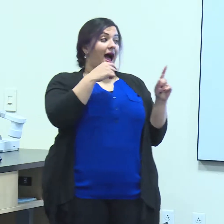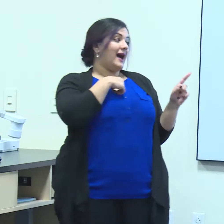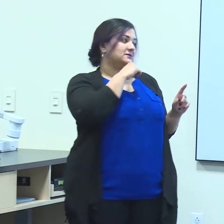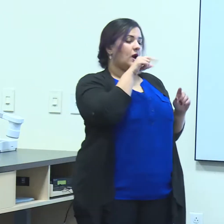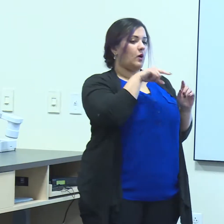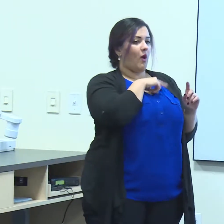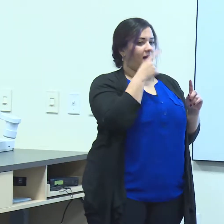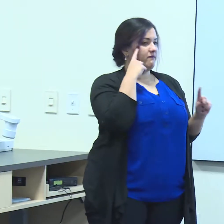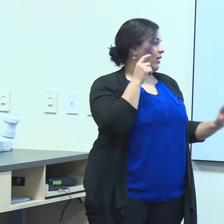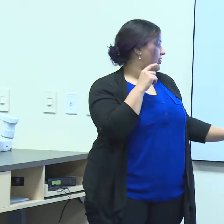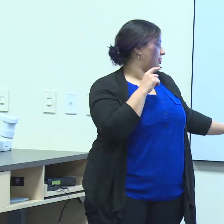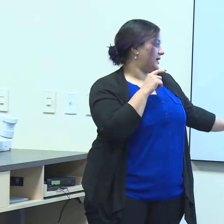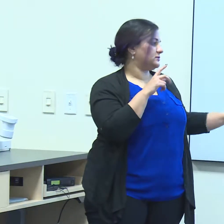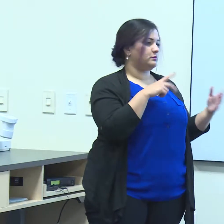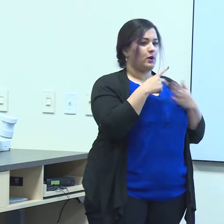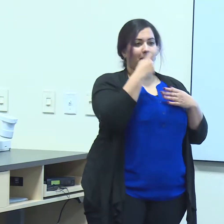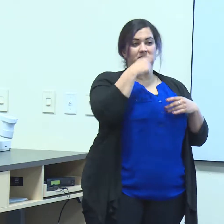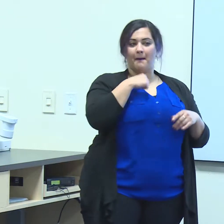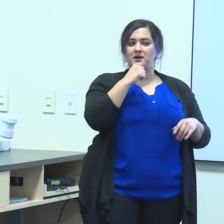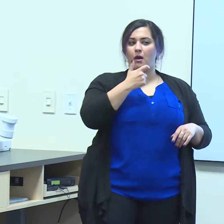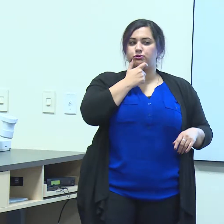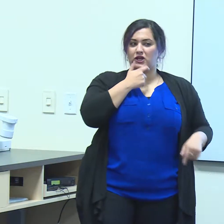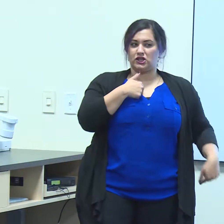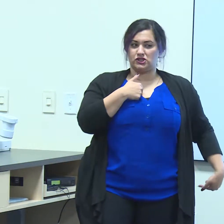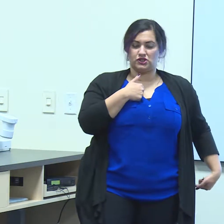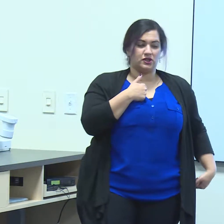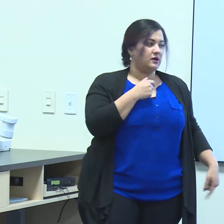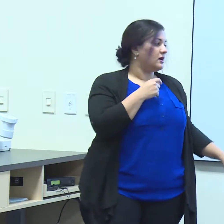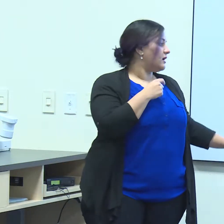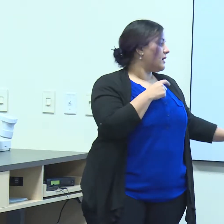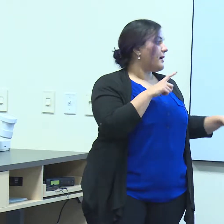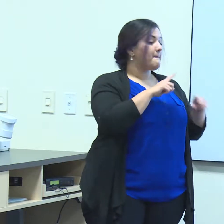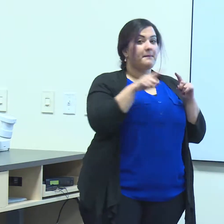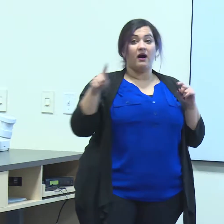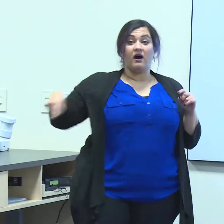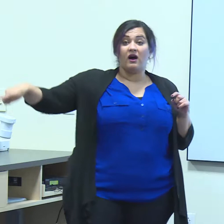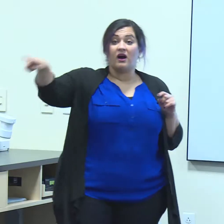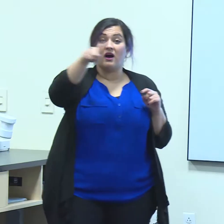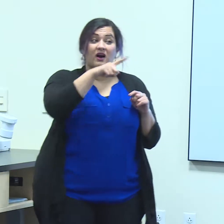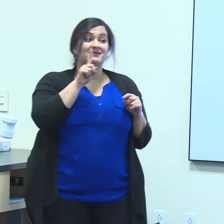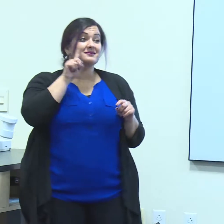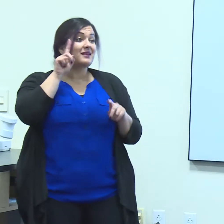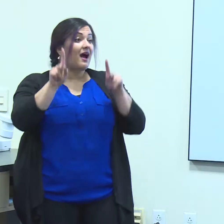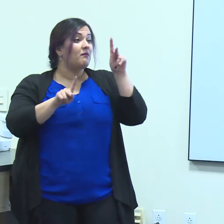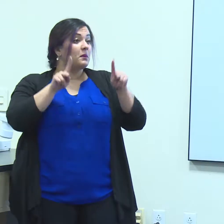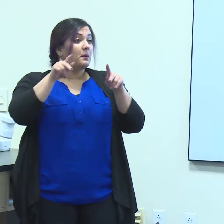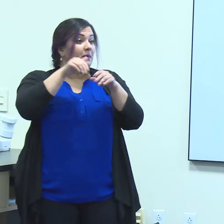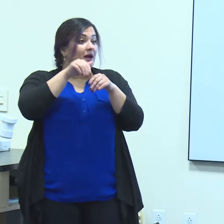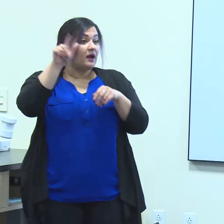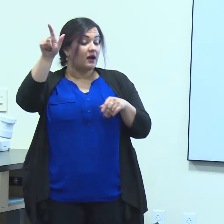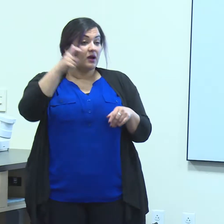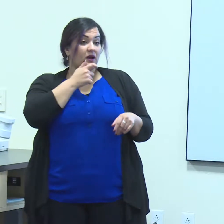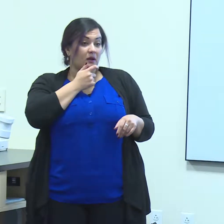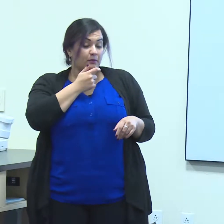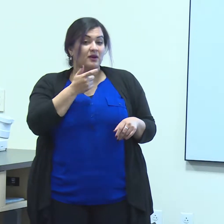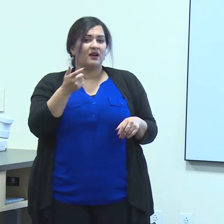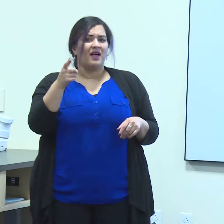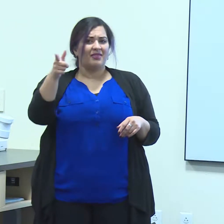happens. I don't qualify for this access to work because I'm not British, but deaf individuals in Britain get